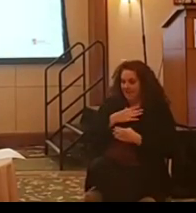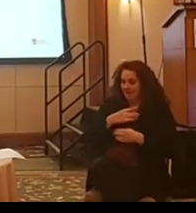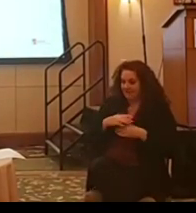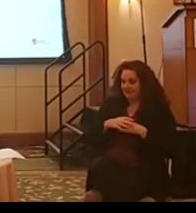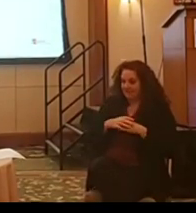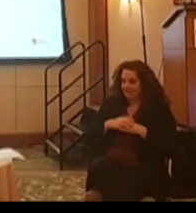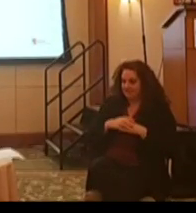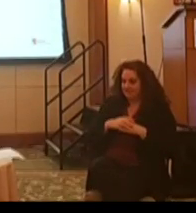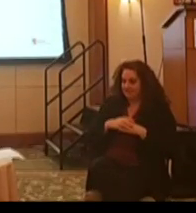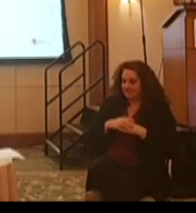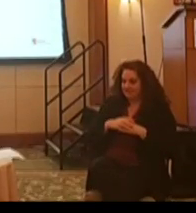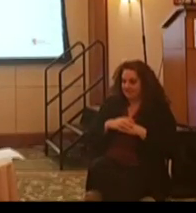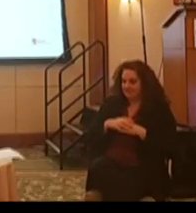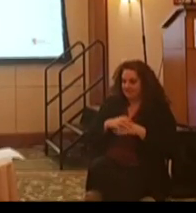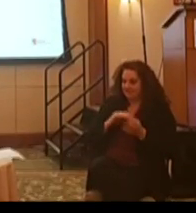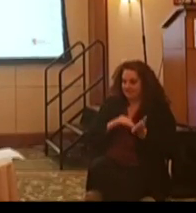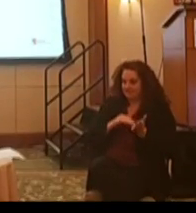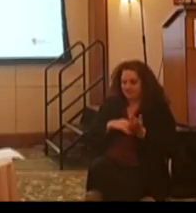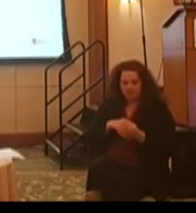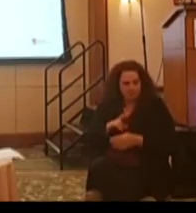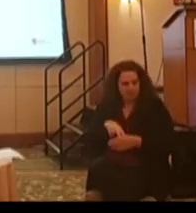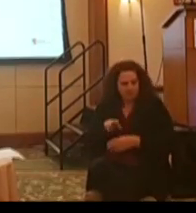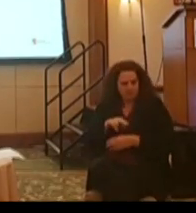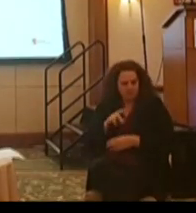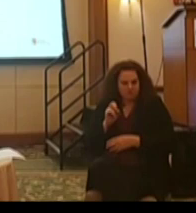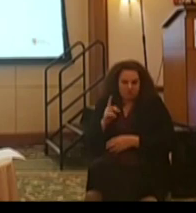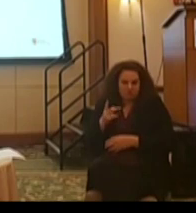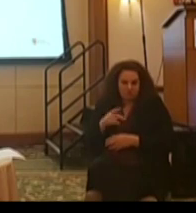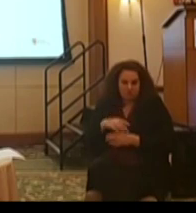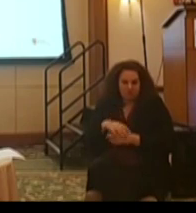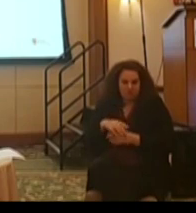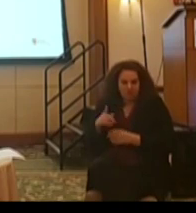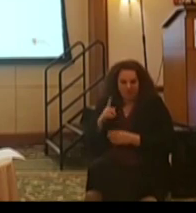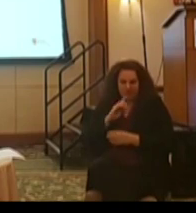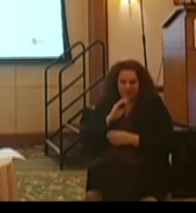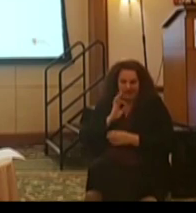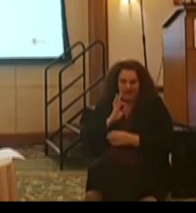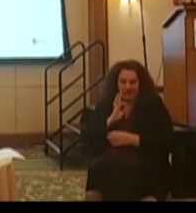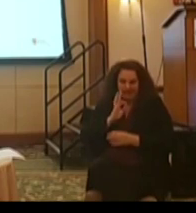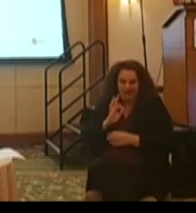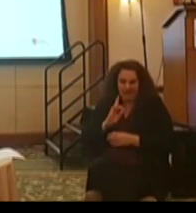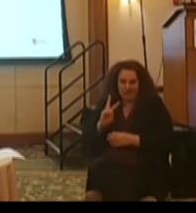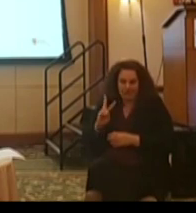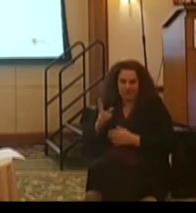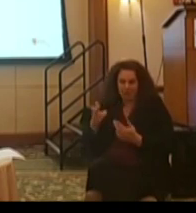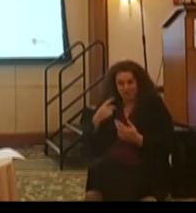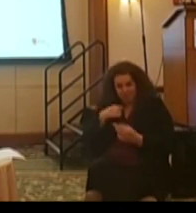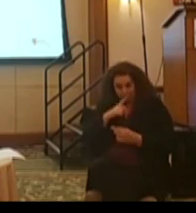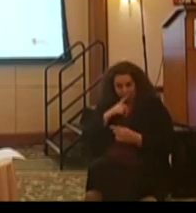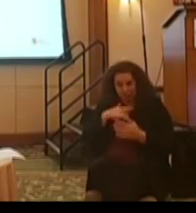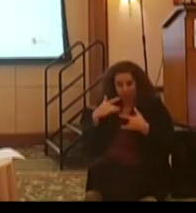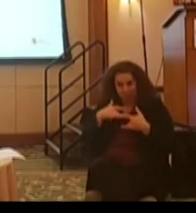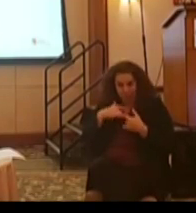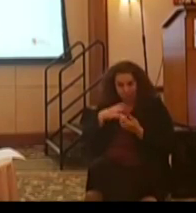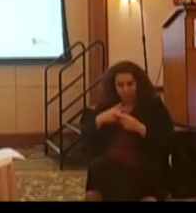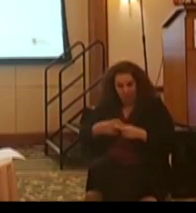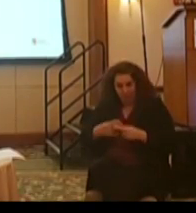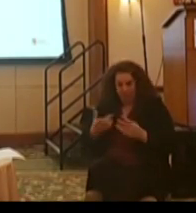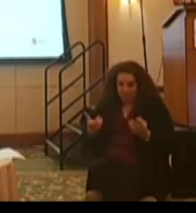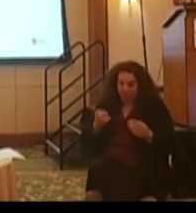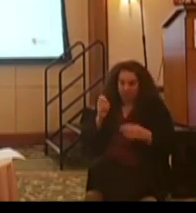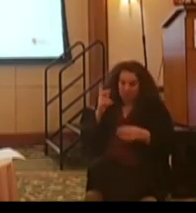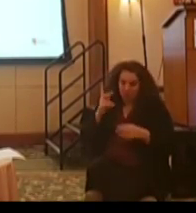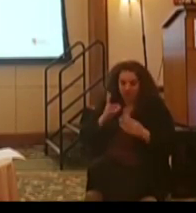the physician was kind of like, okay. You're like 92. I don't know what we're necessarily kind of thinking about, but he said, okay, well,